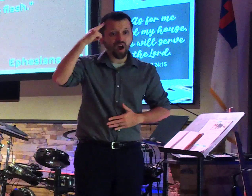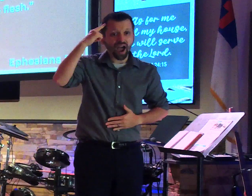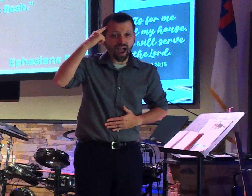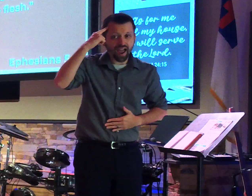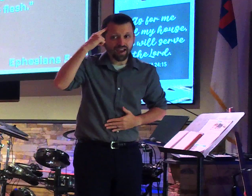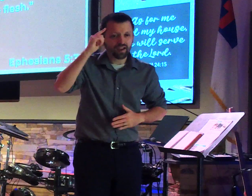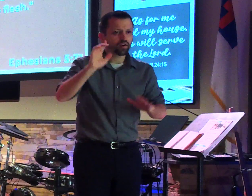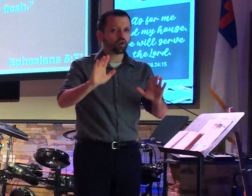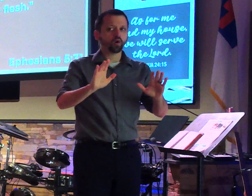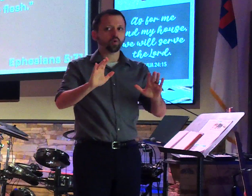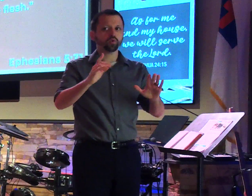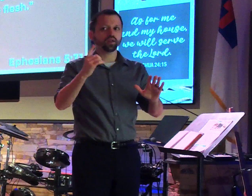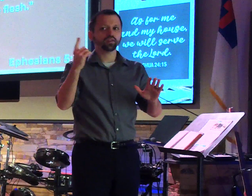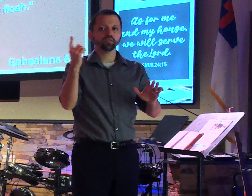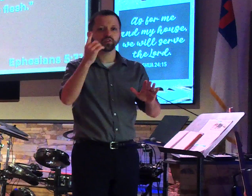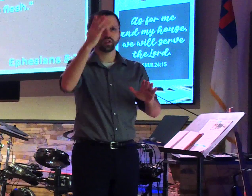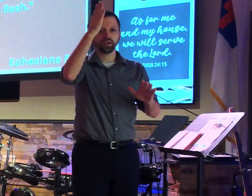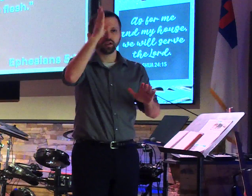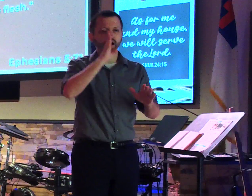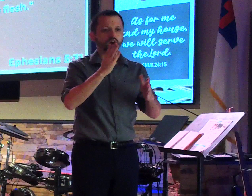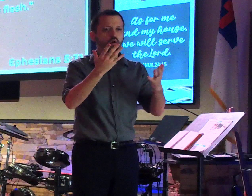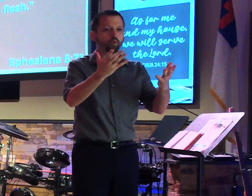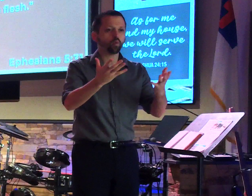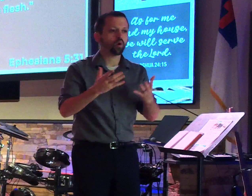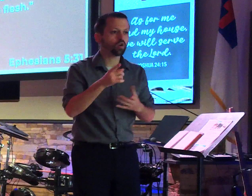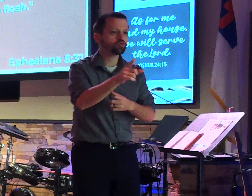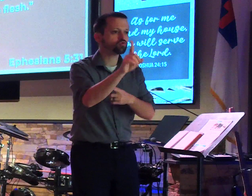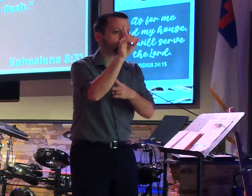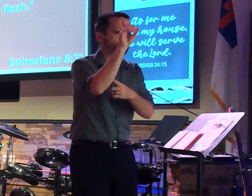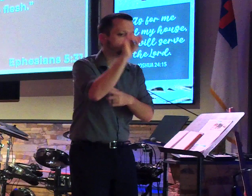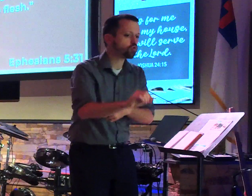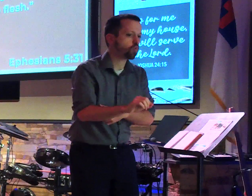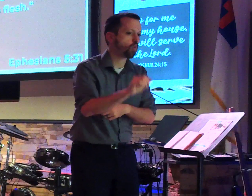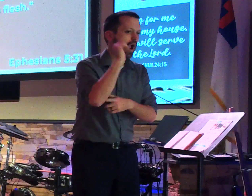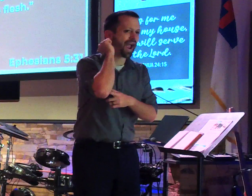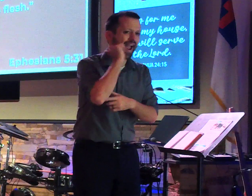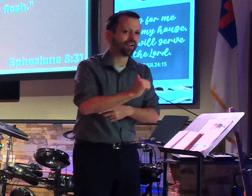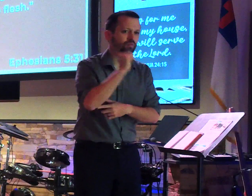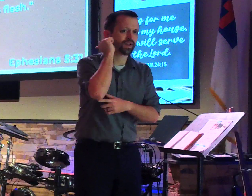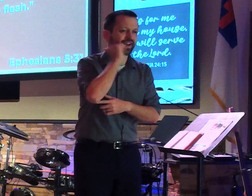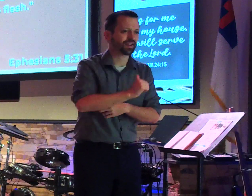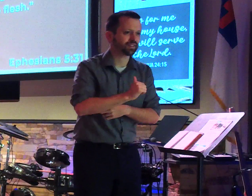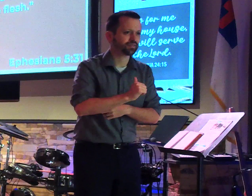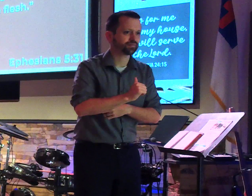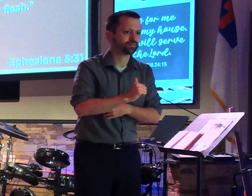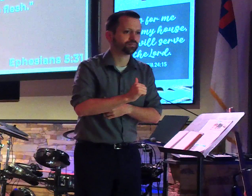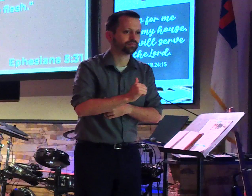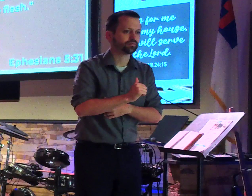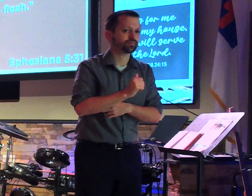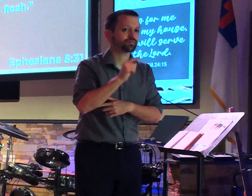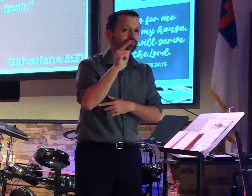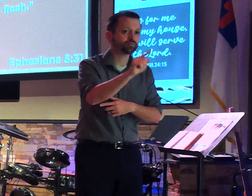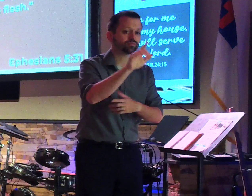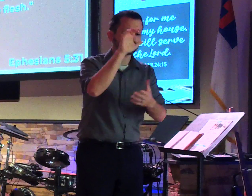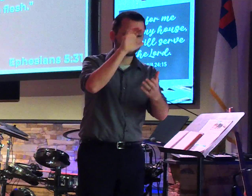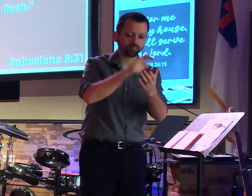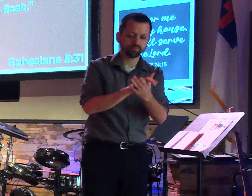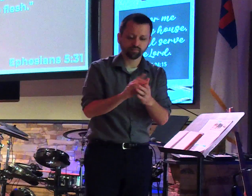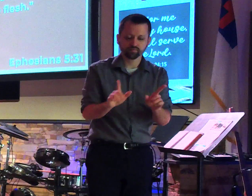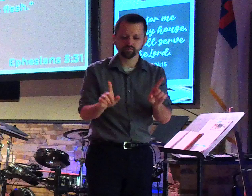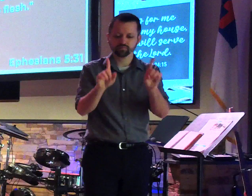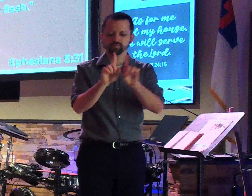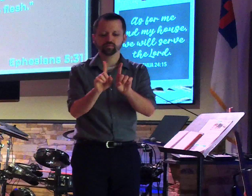is something that God wants you to live out on a daily basis. He wants you to live out that oneness and be